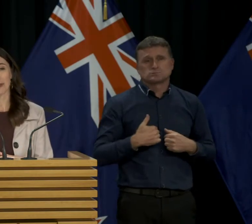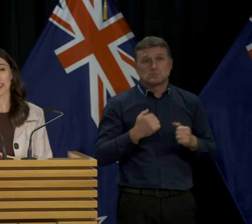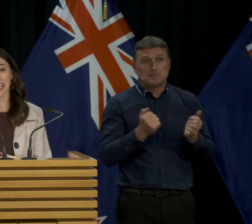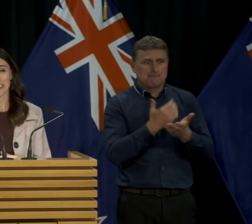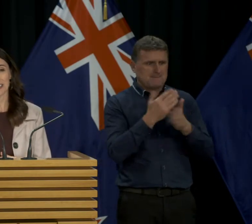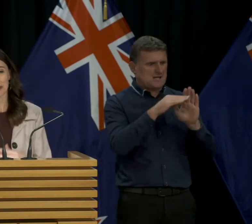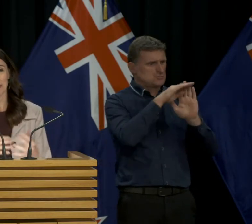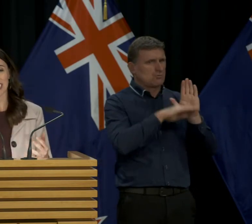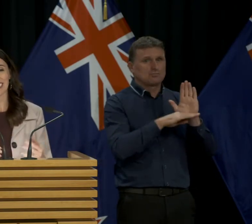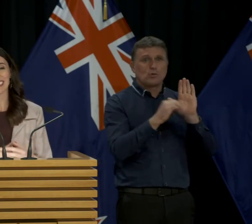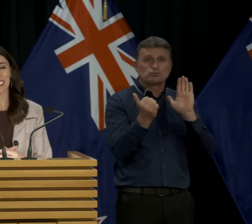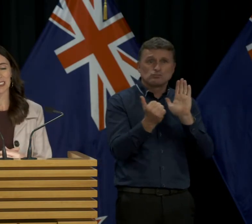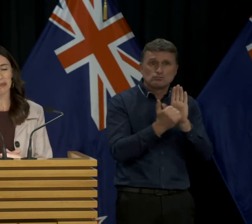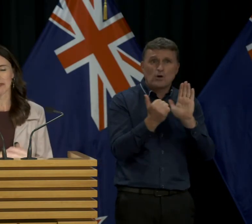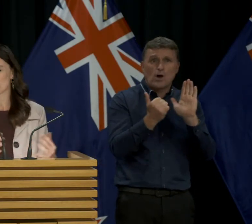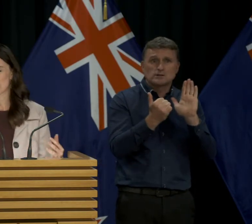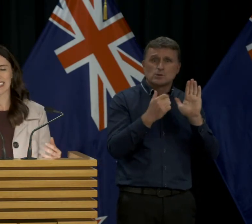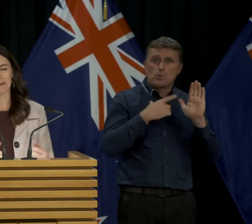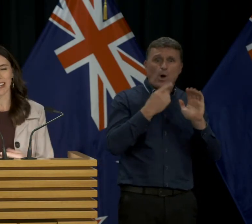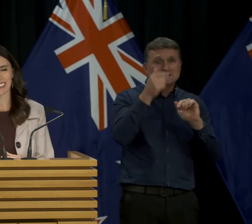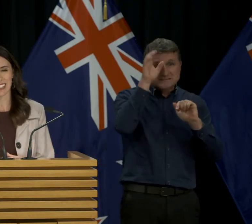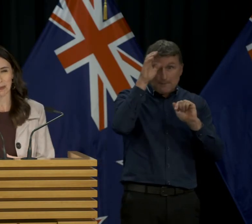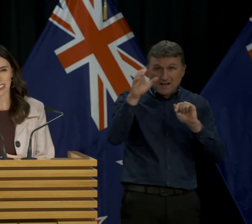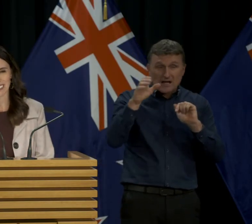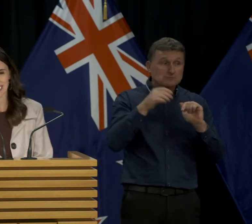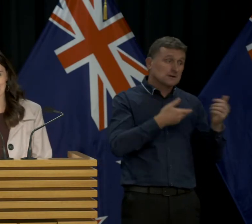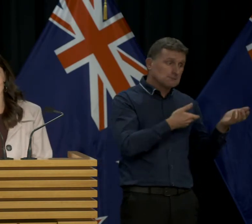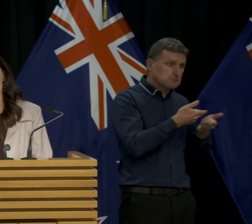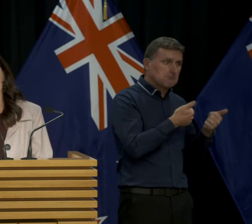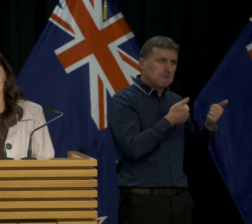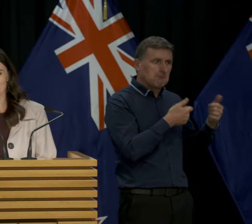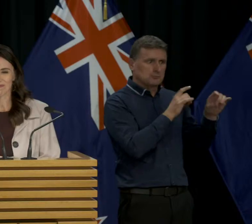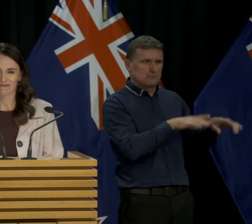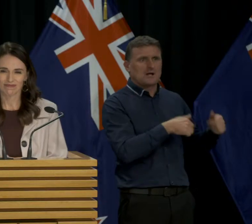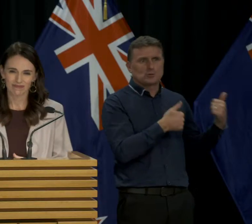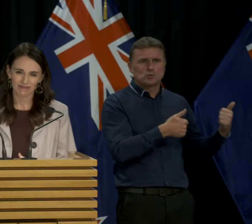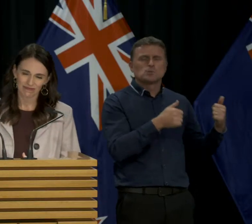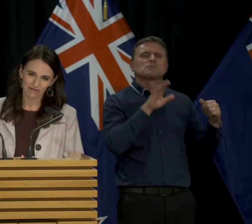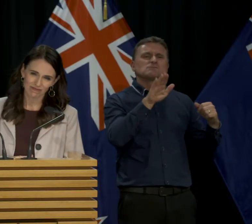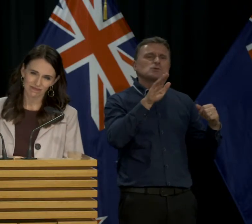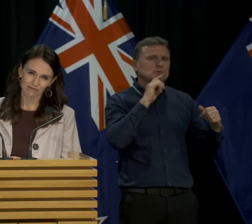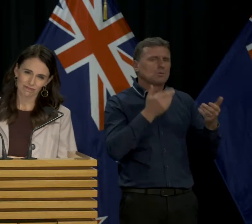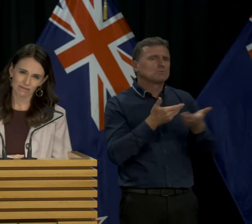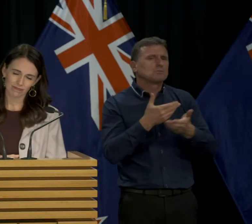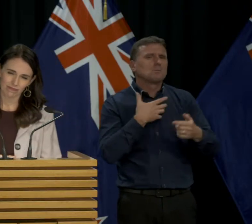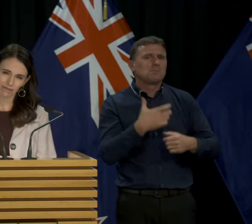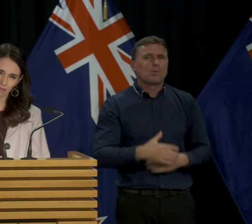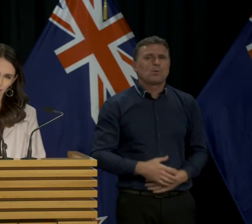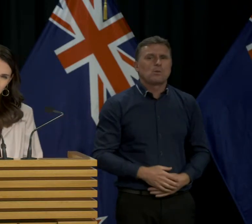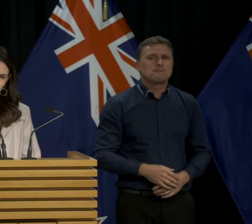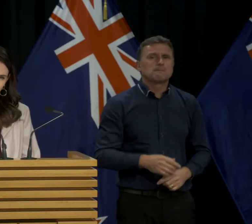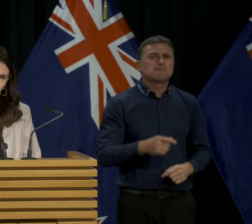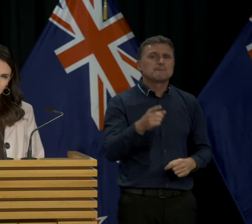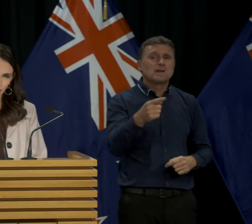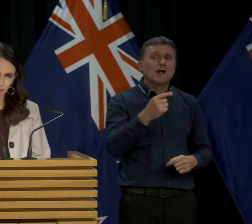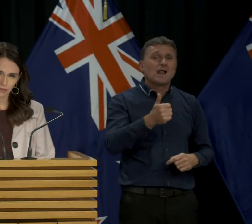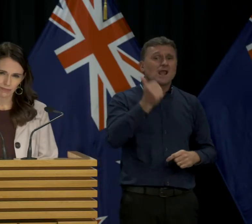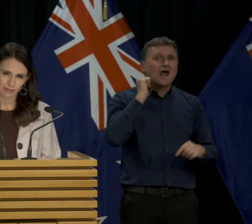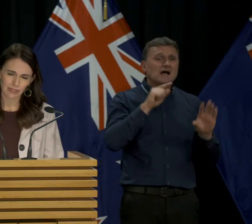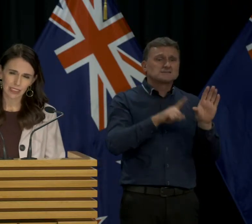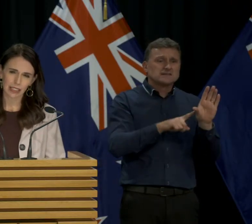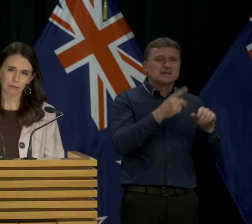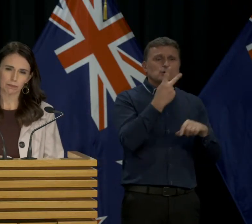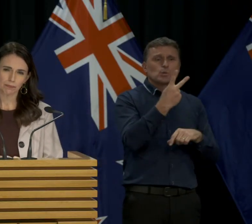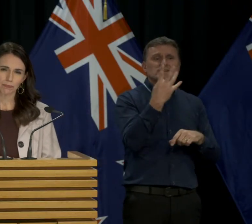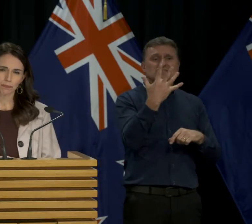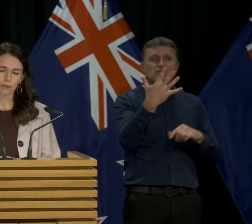right for the countries we've already entered into before we expand in other places. For last year, you announced 25 million for tertiary education, mental health.